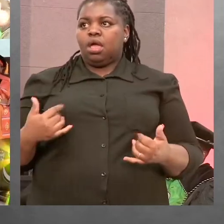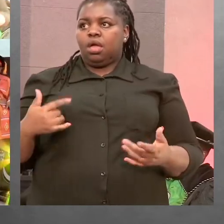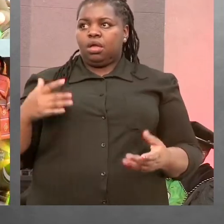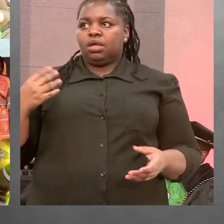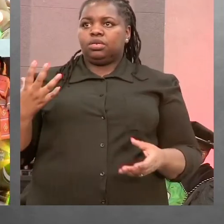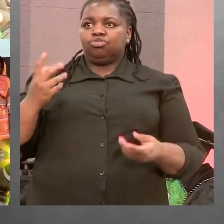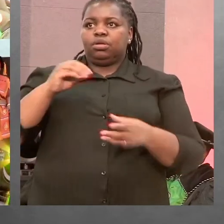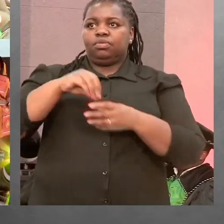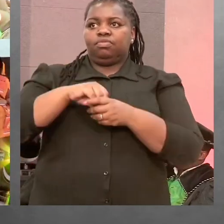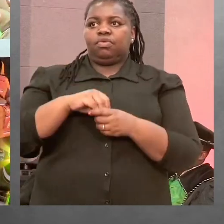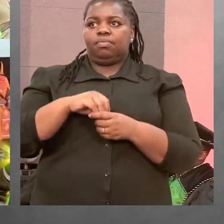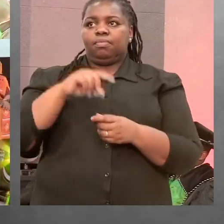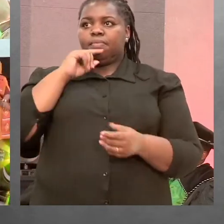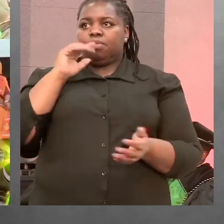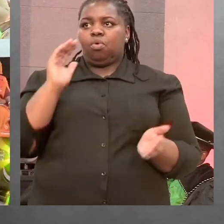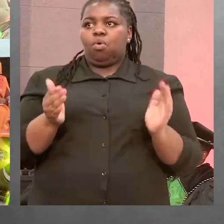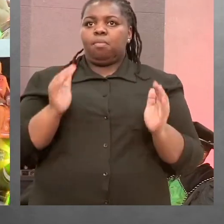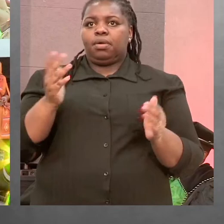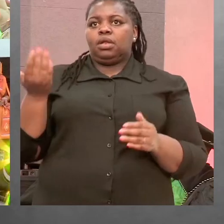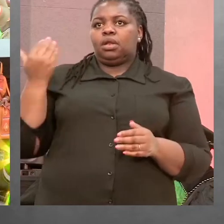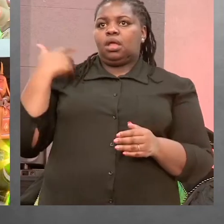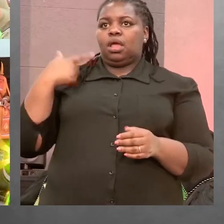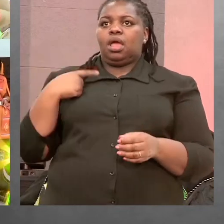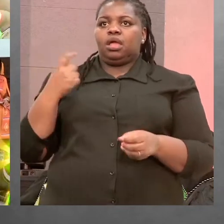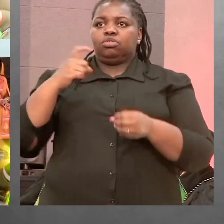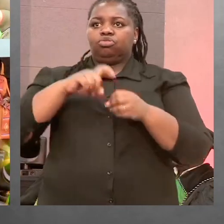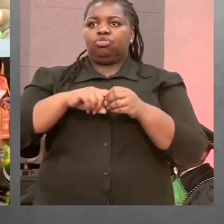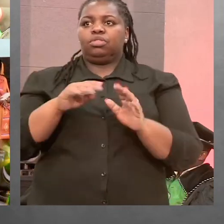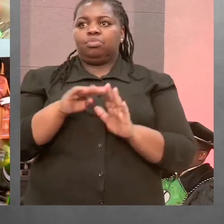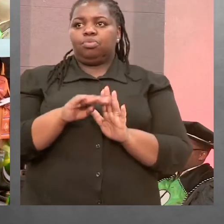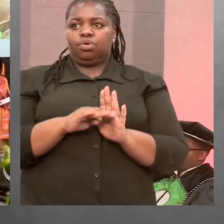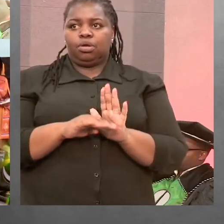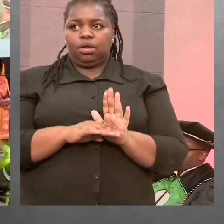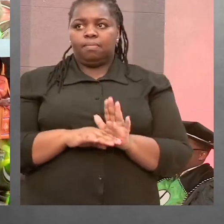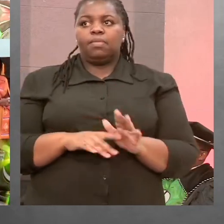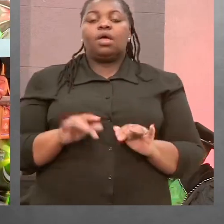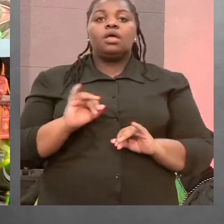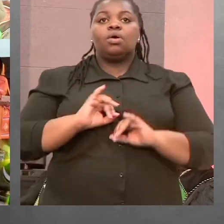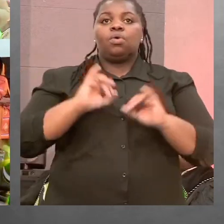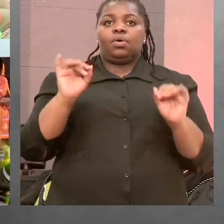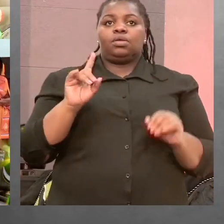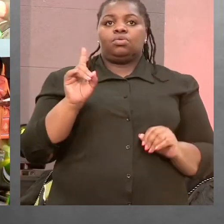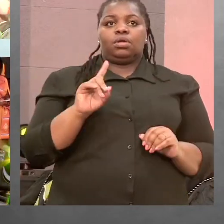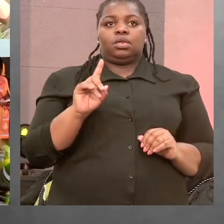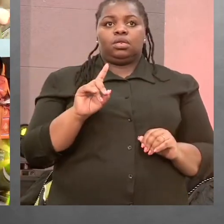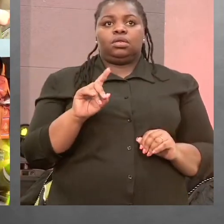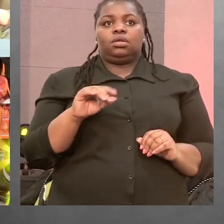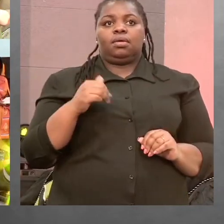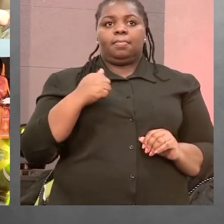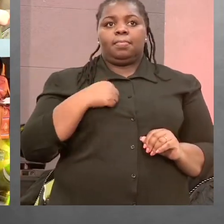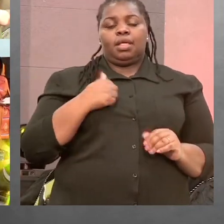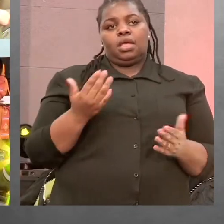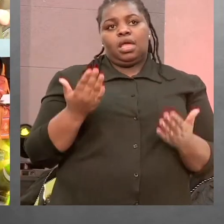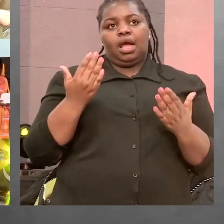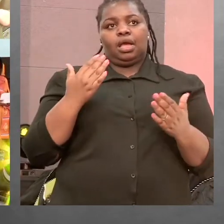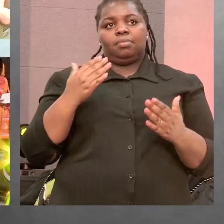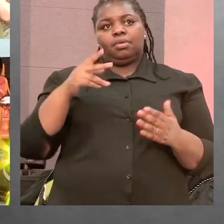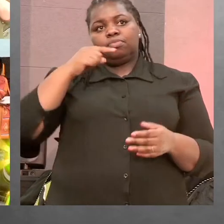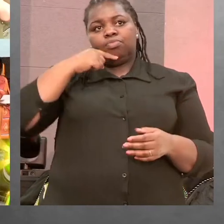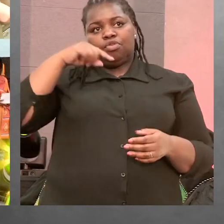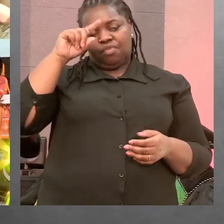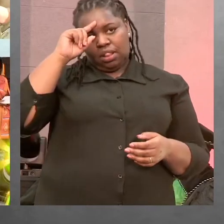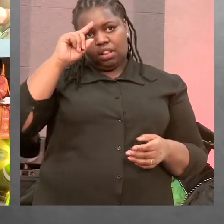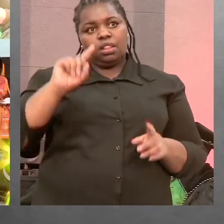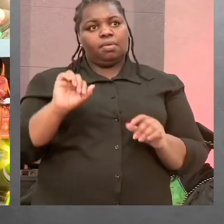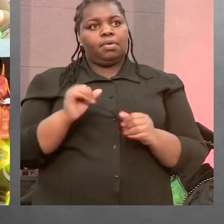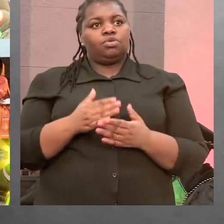individual compared to when I joined the program, especially with regard to my academic profile